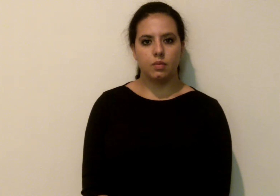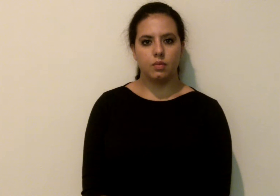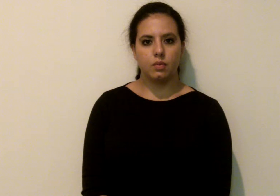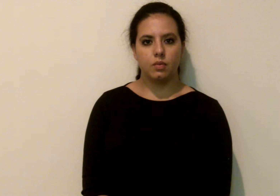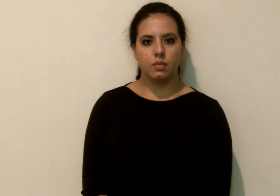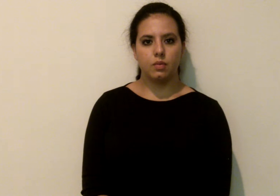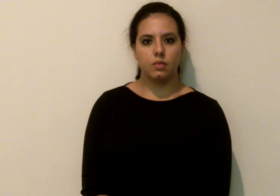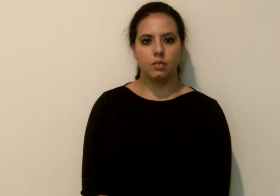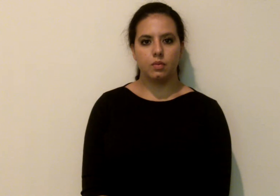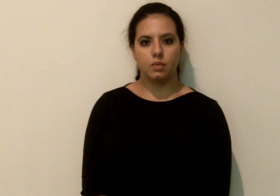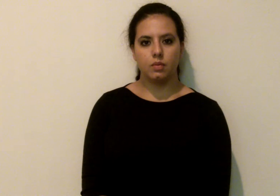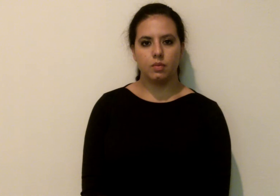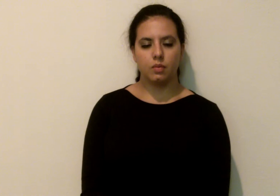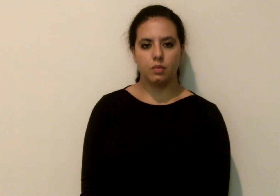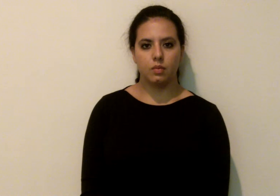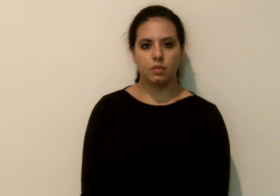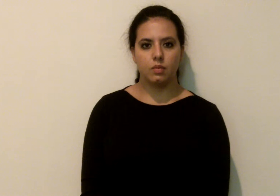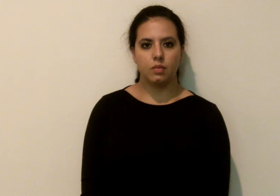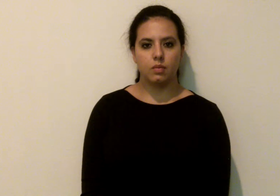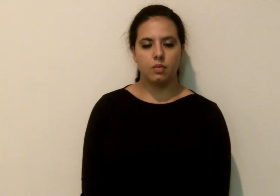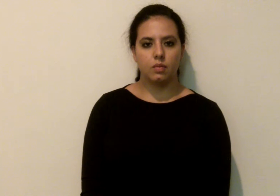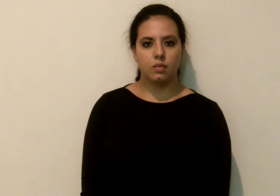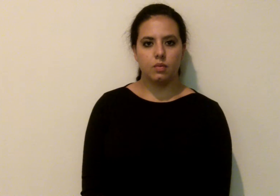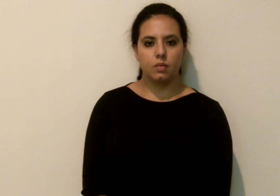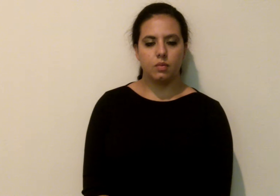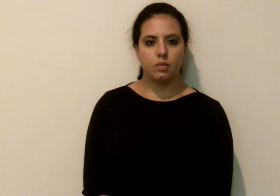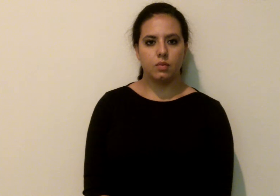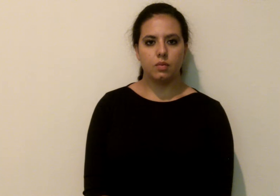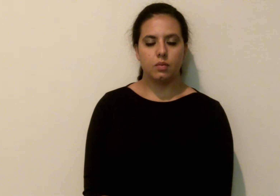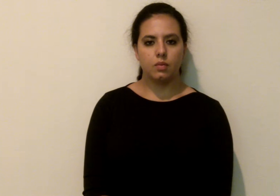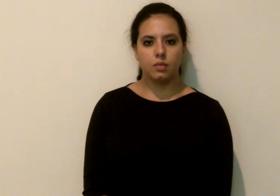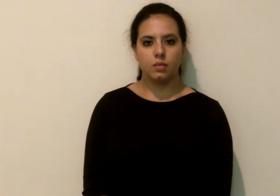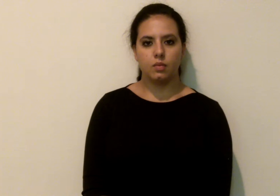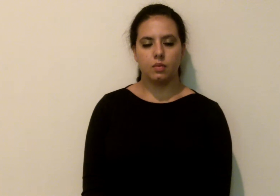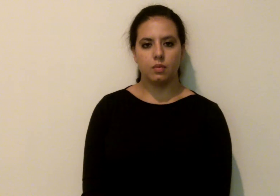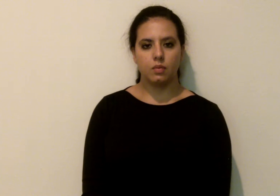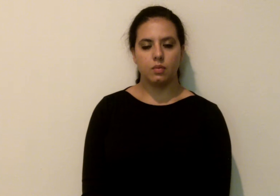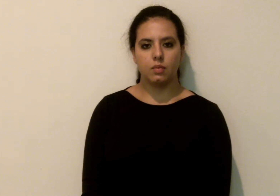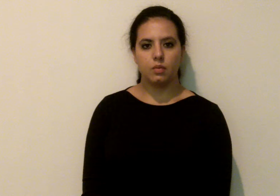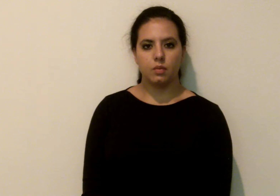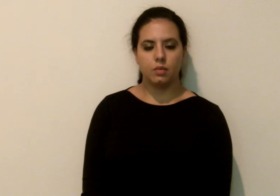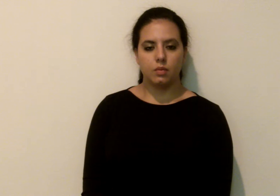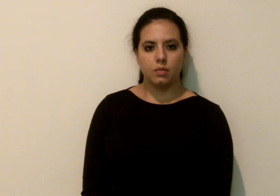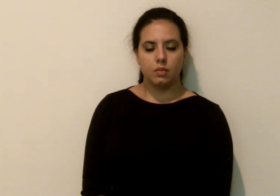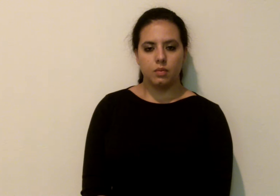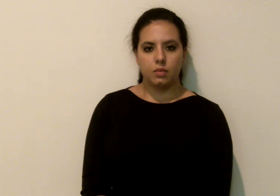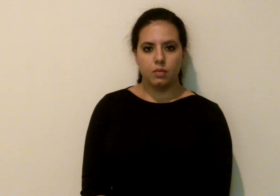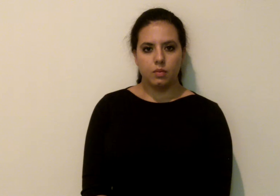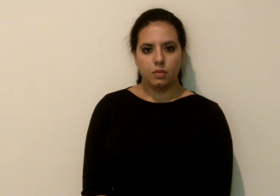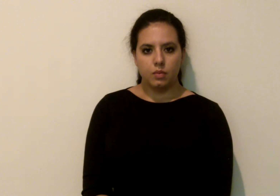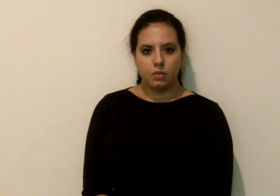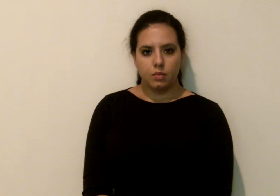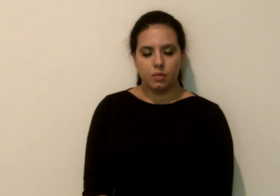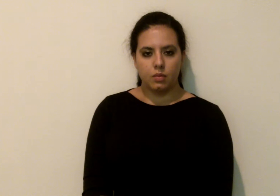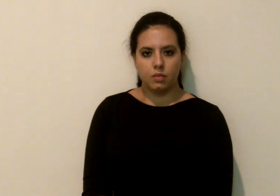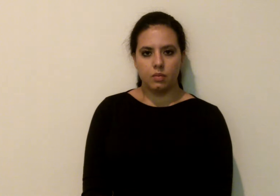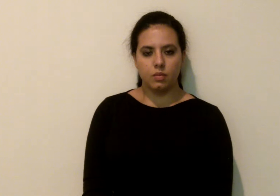would just happen at the beginning of class, and then we would just go on our merry way. Unfortunately, this part doesn't get to happen naturally, so it's going to happen